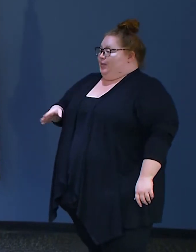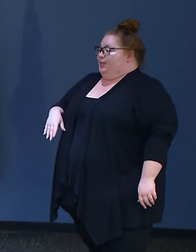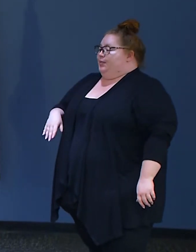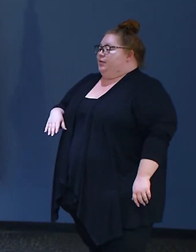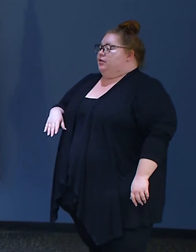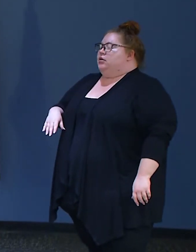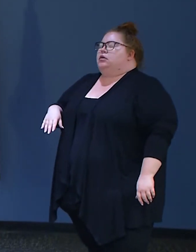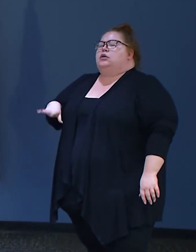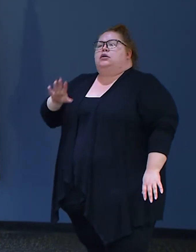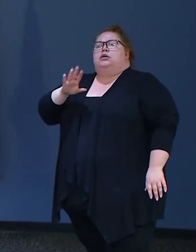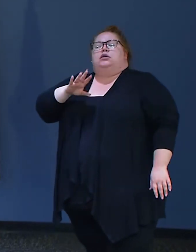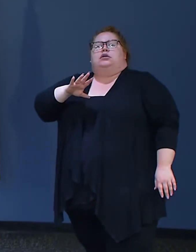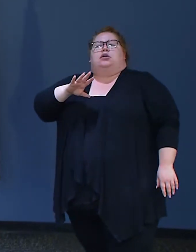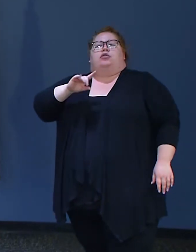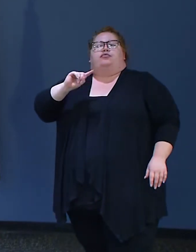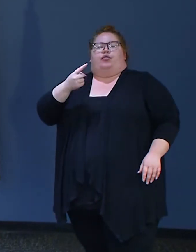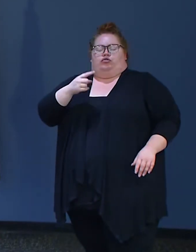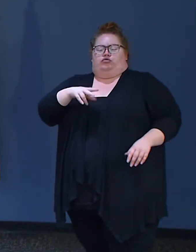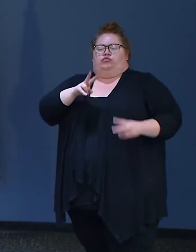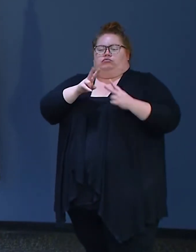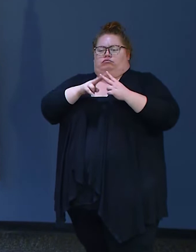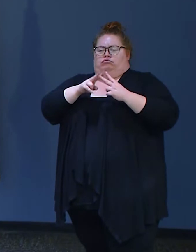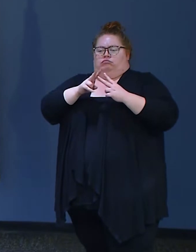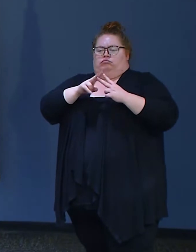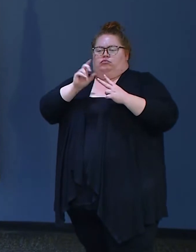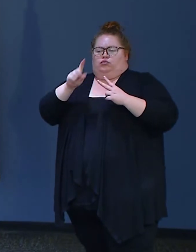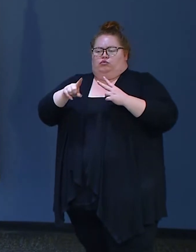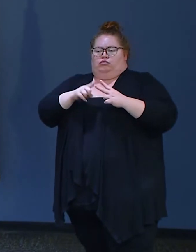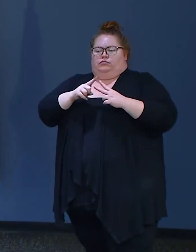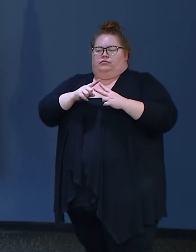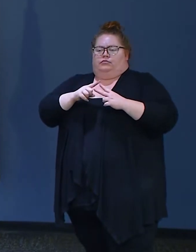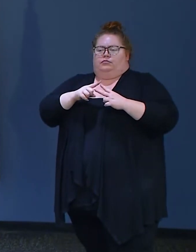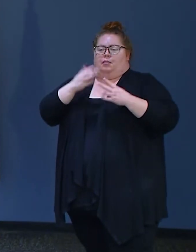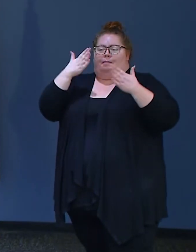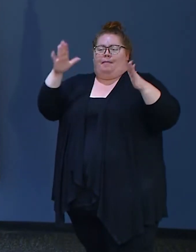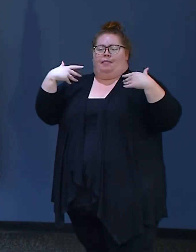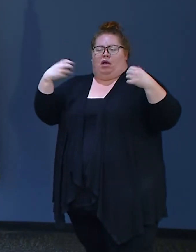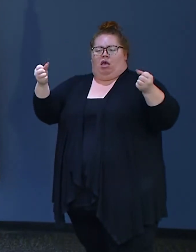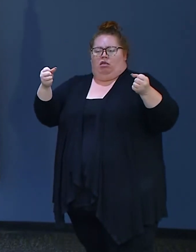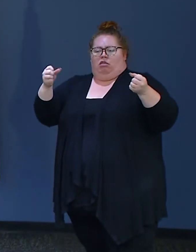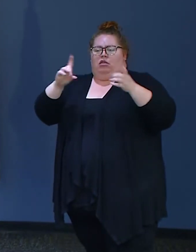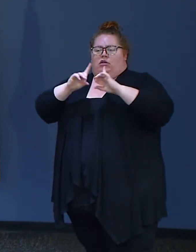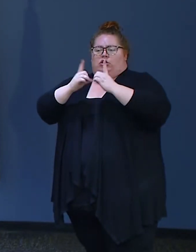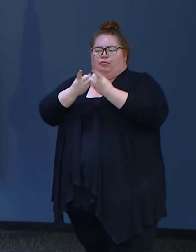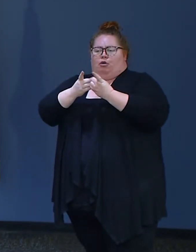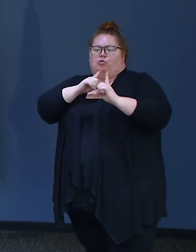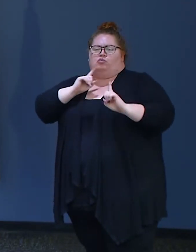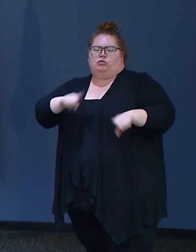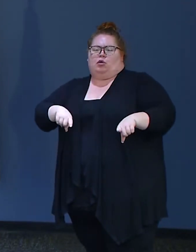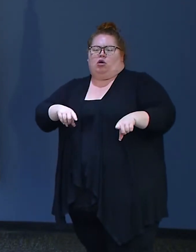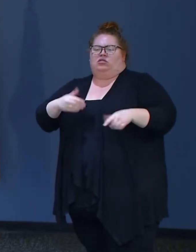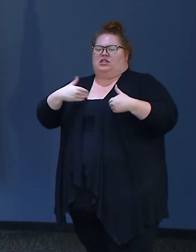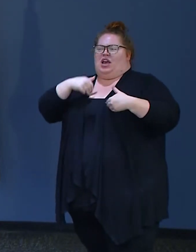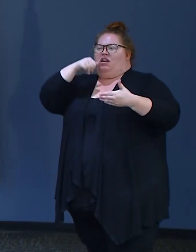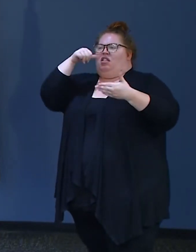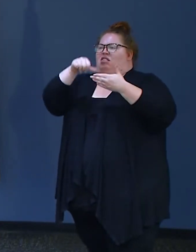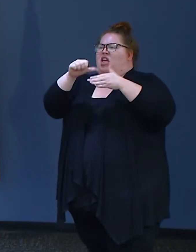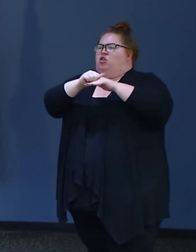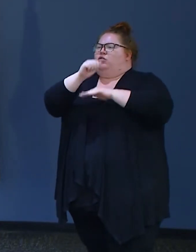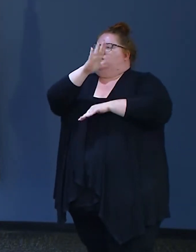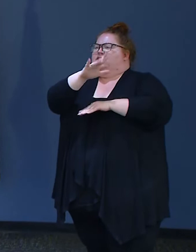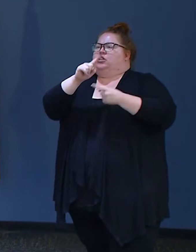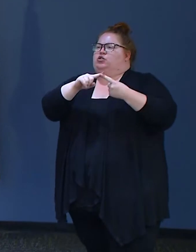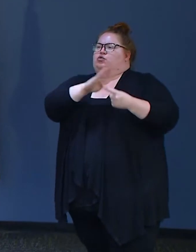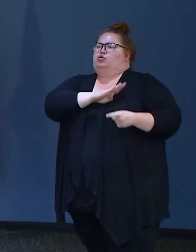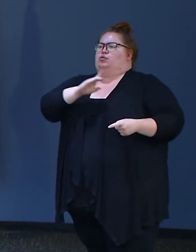Michelle, first, I have two quick ones for you. First, the Public Health Department's response to that letter that was sent to the Board of Supervisor